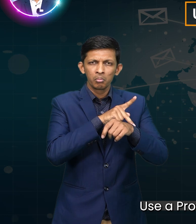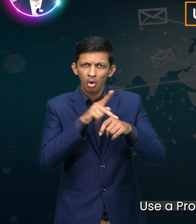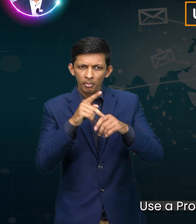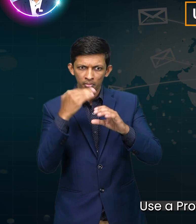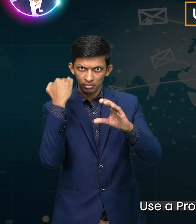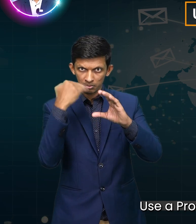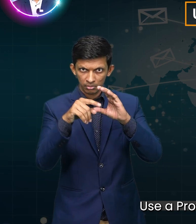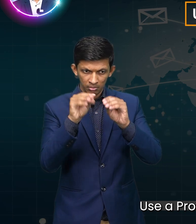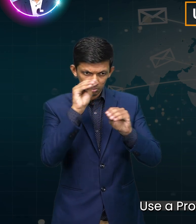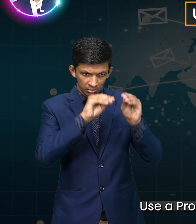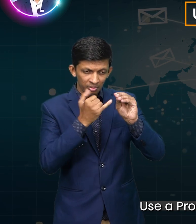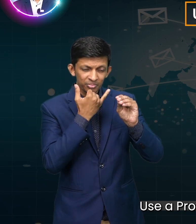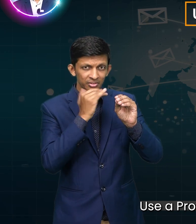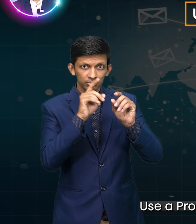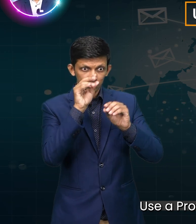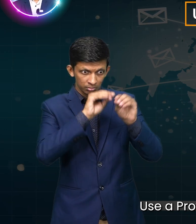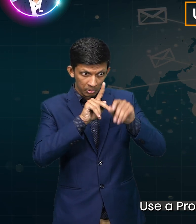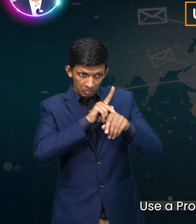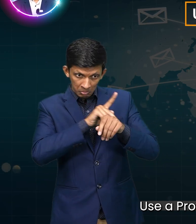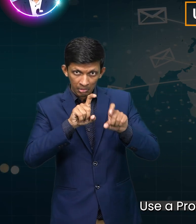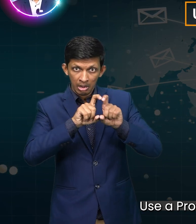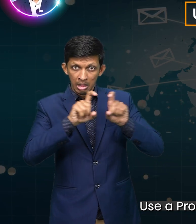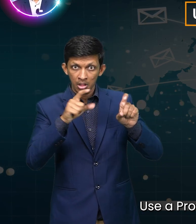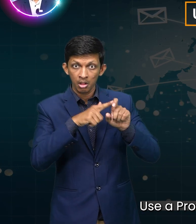Use a professional email address.